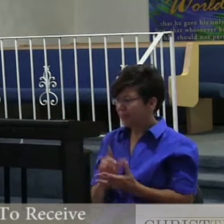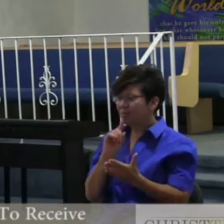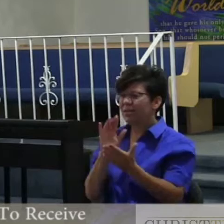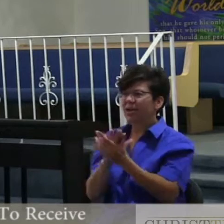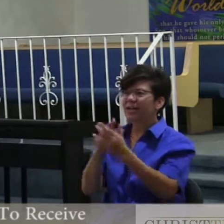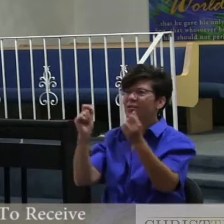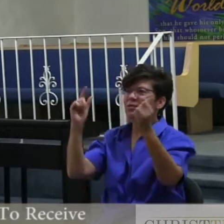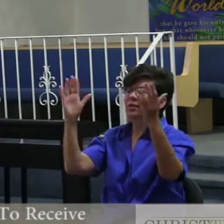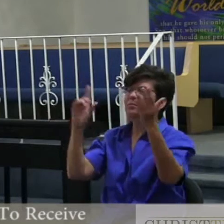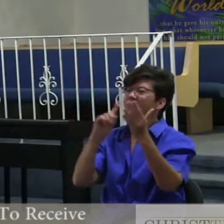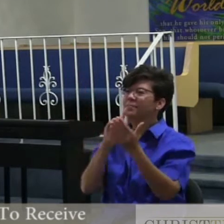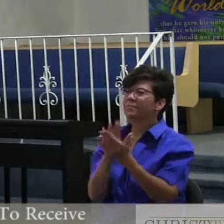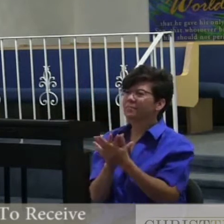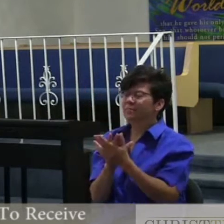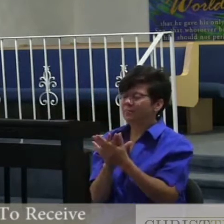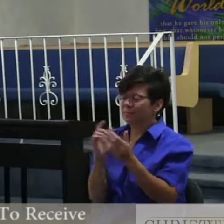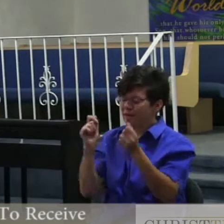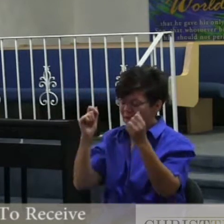Hallelujah.